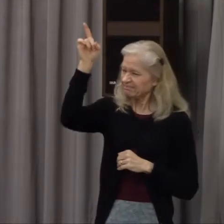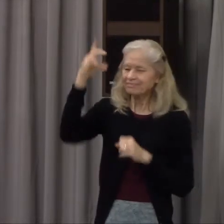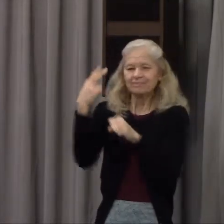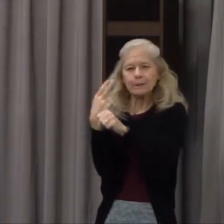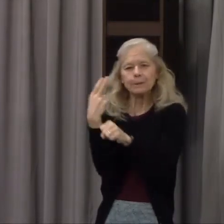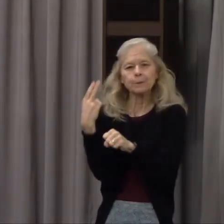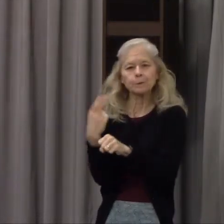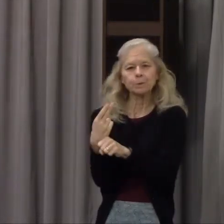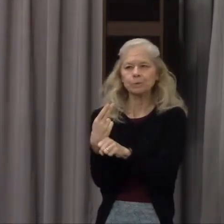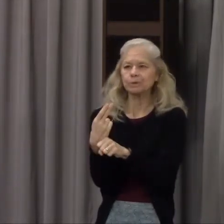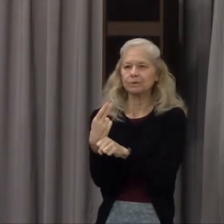His Word.